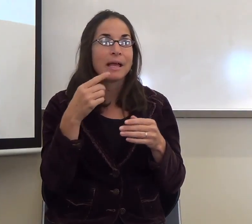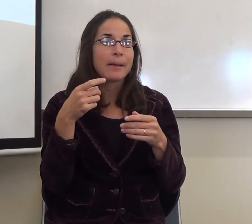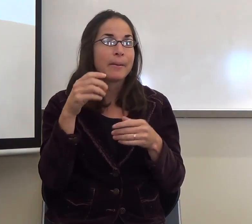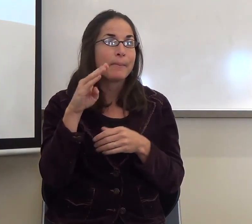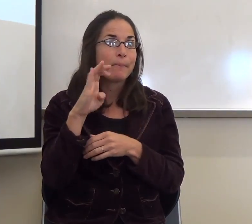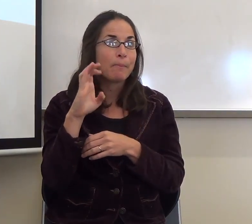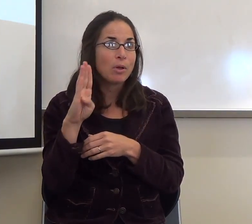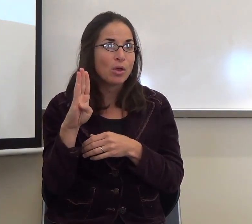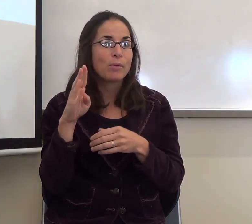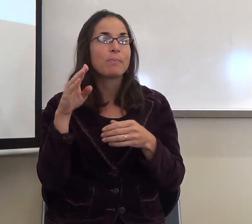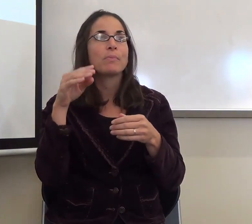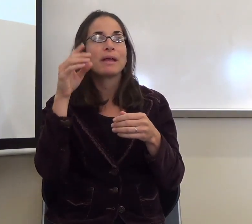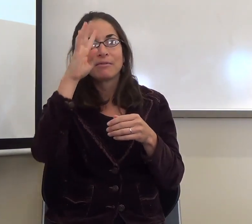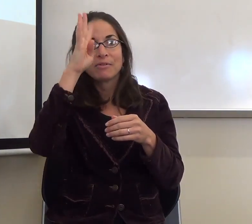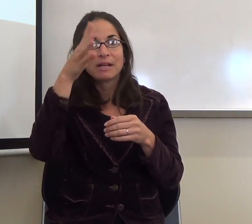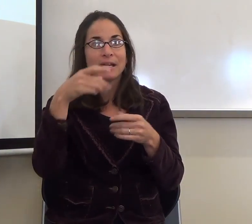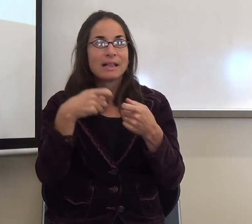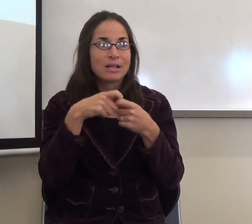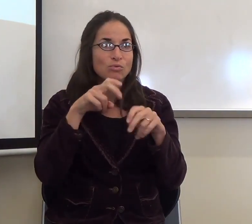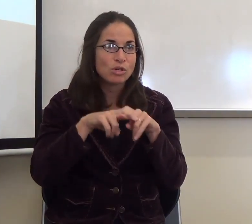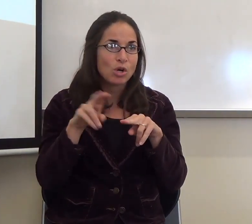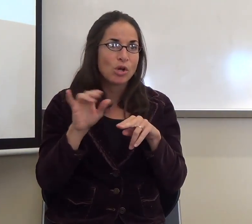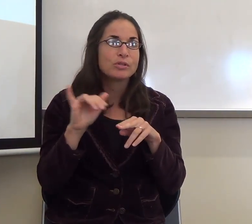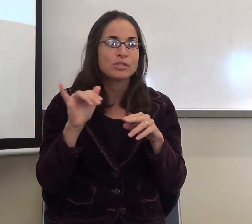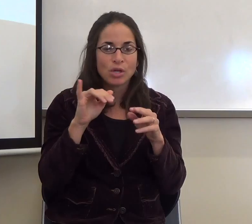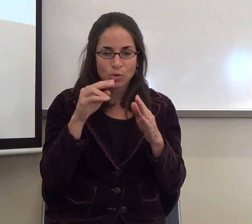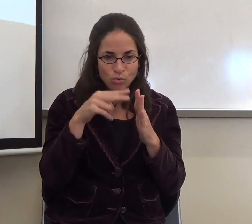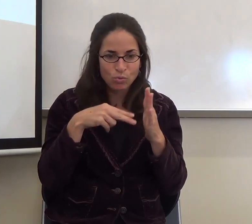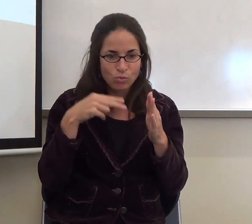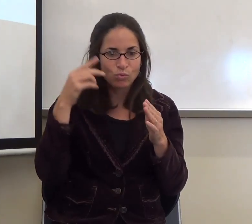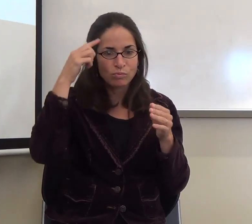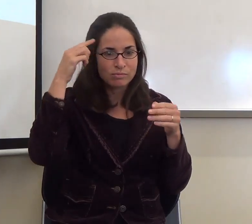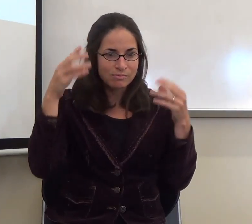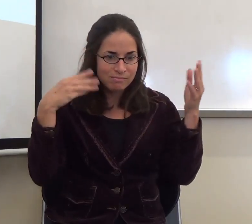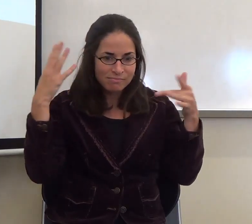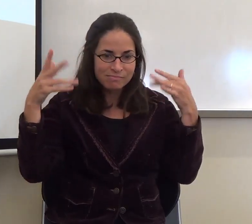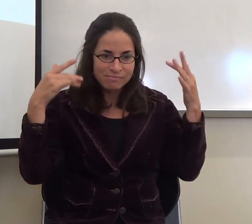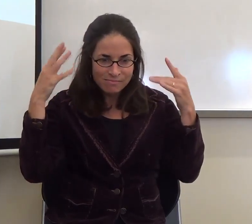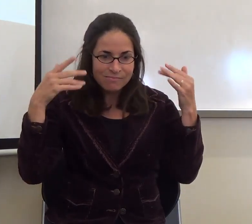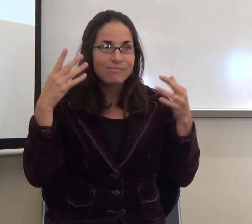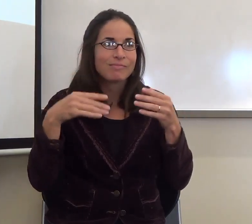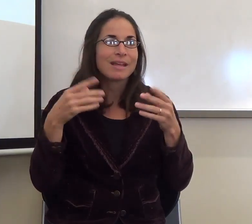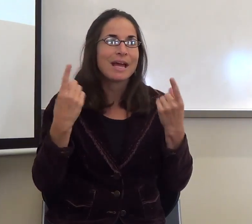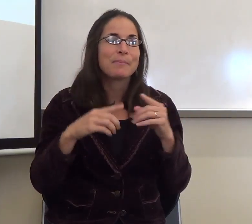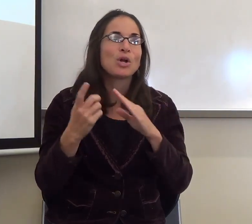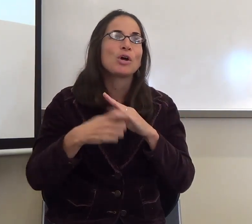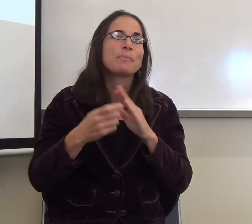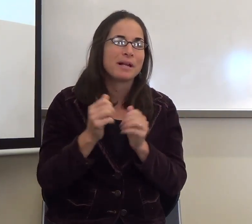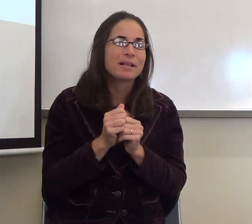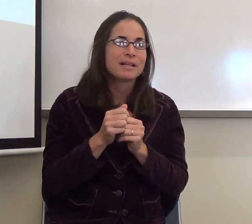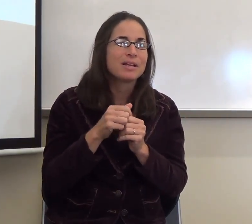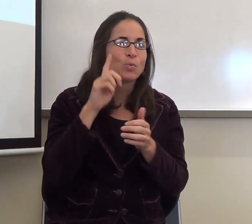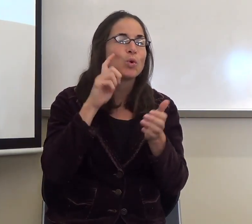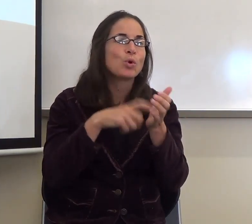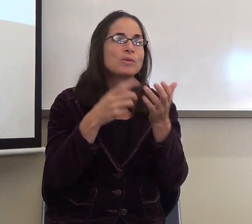chair. So this is, I hope that you guys are seeing this with some of the reading you're doing.